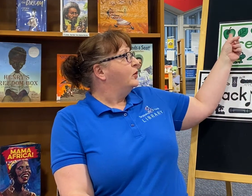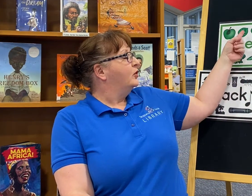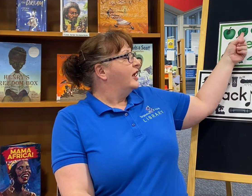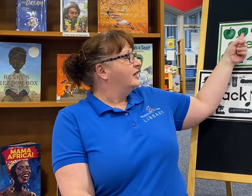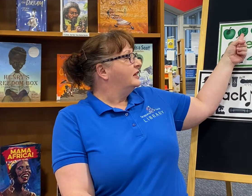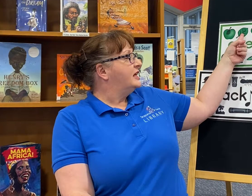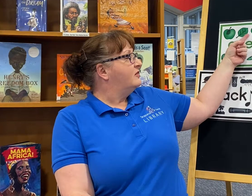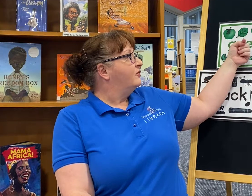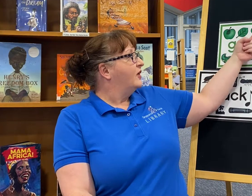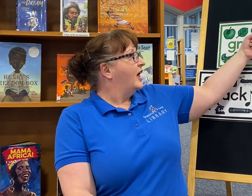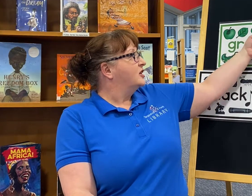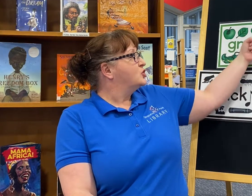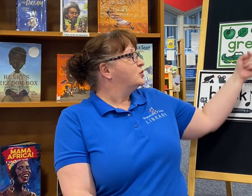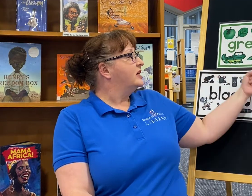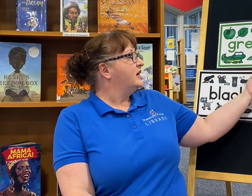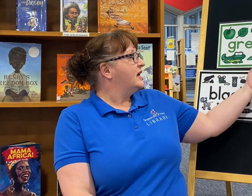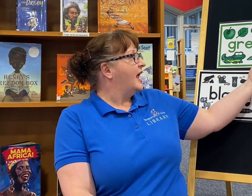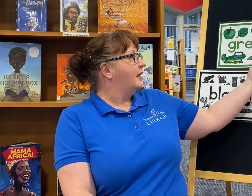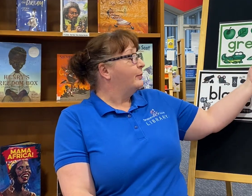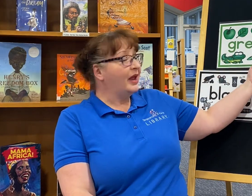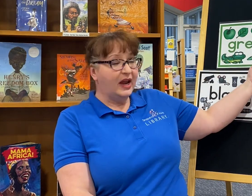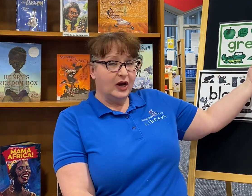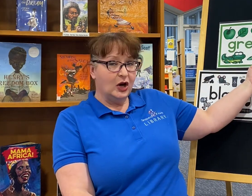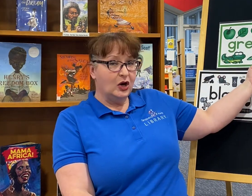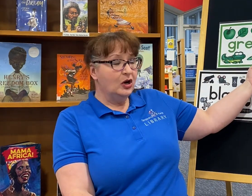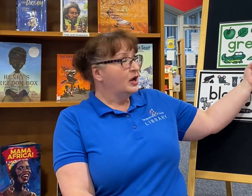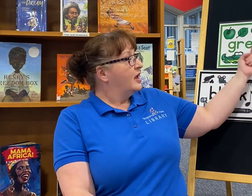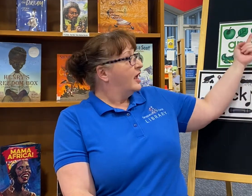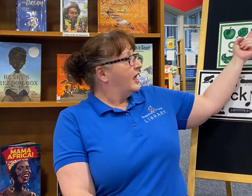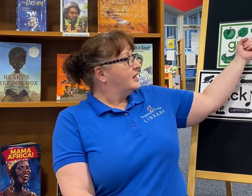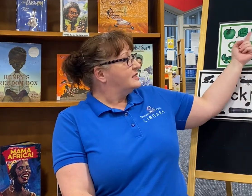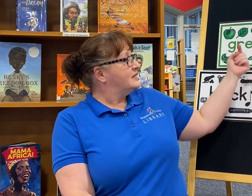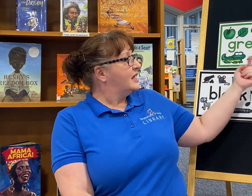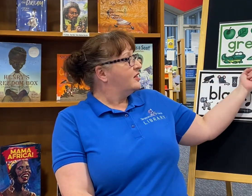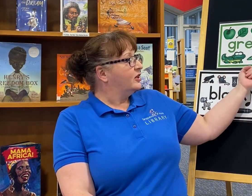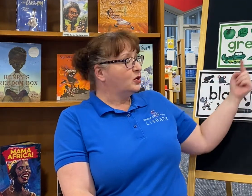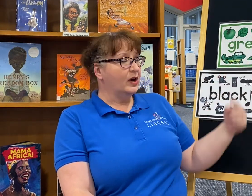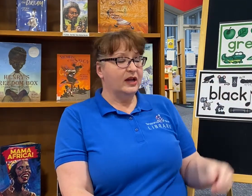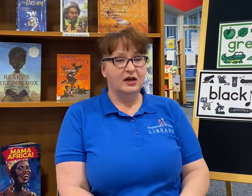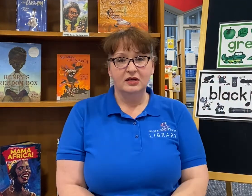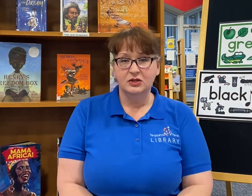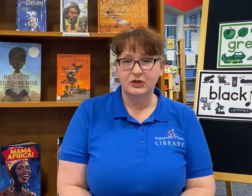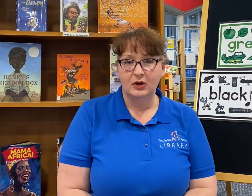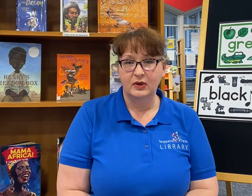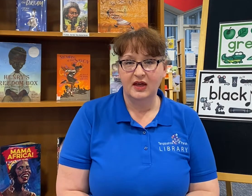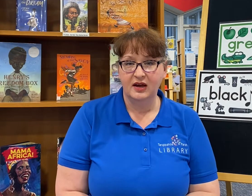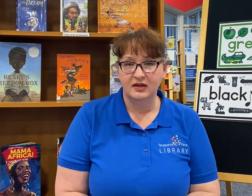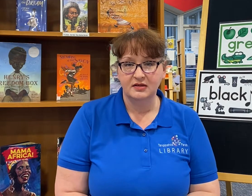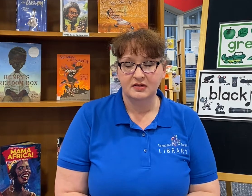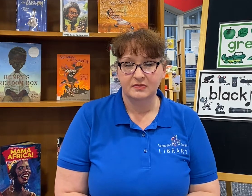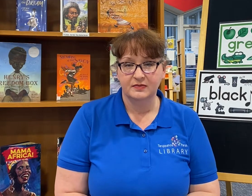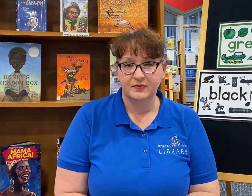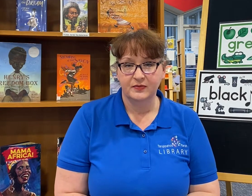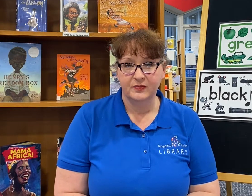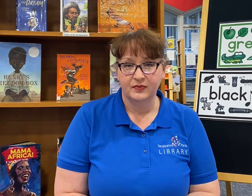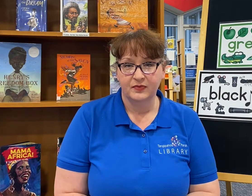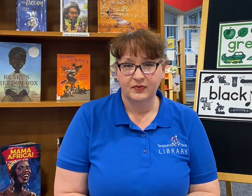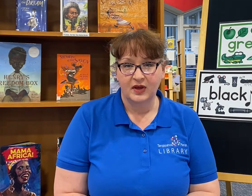and a leaf and a tree and a pear and a snail and a crayon. Do we know what that is?